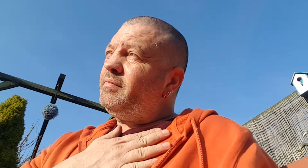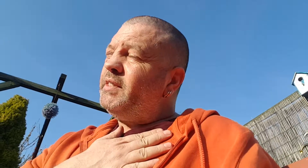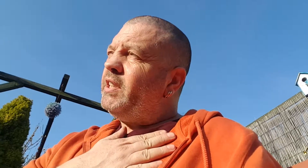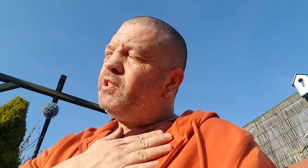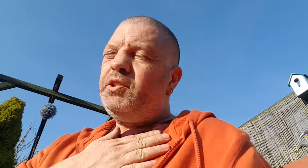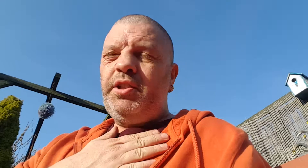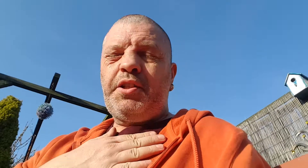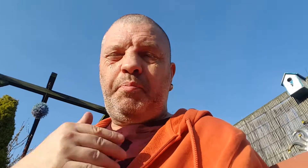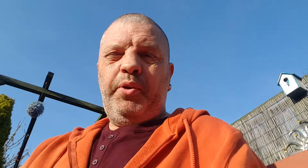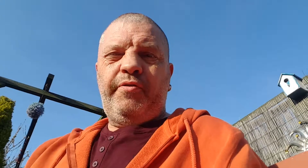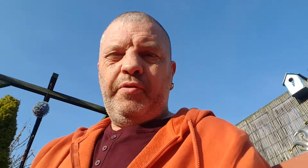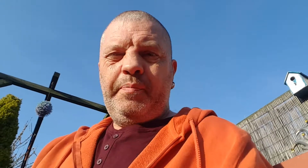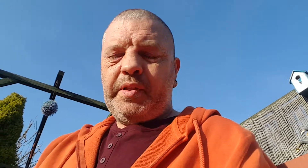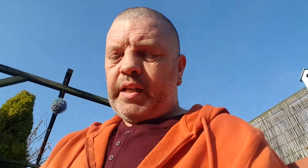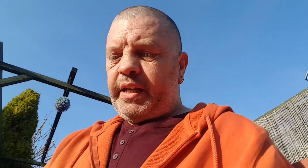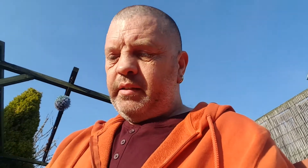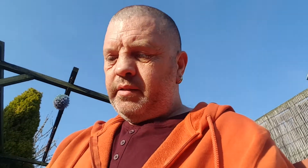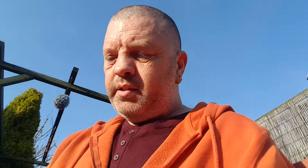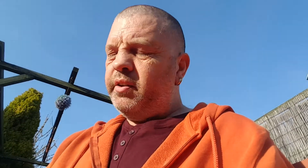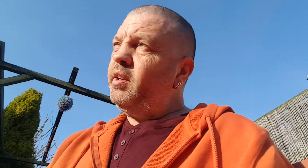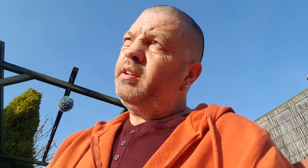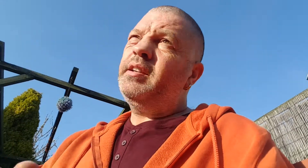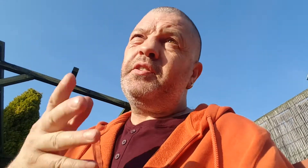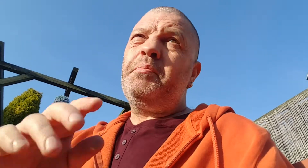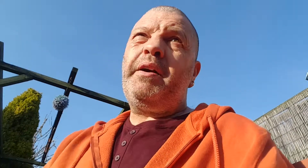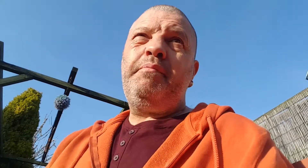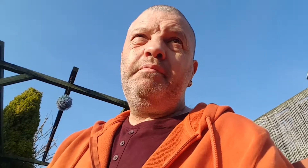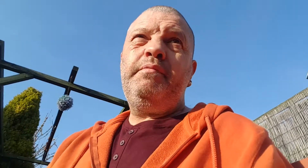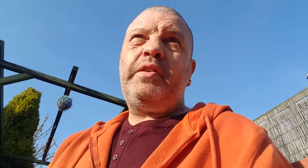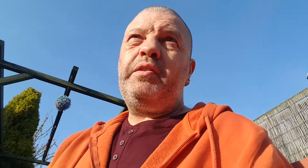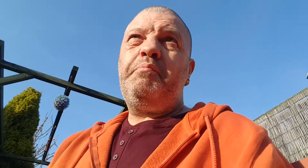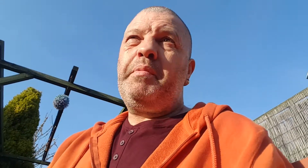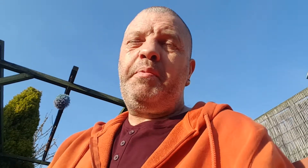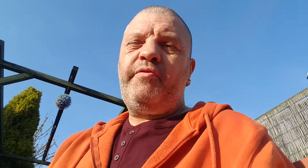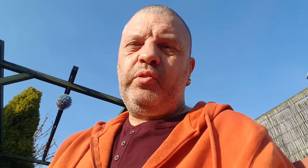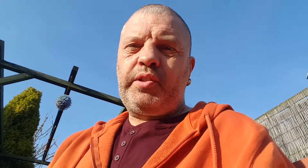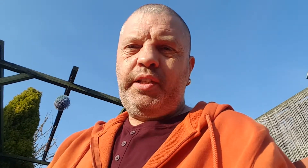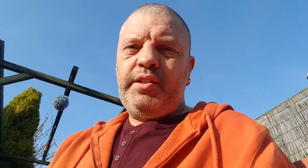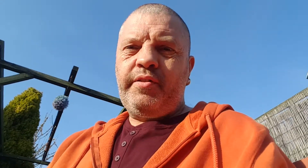and it's just beautiful today. It's about maybe 14 degrees,